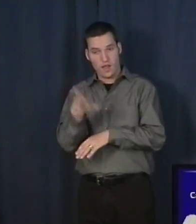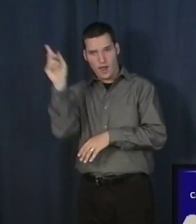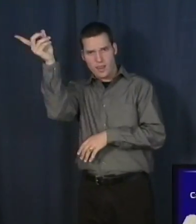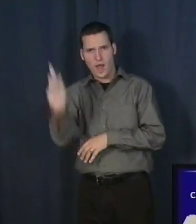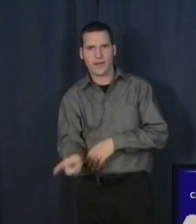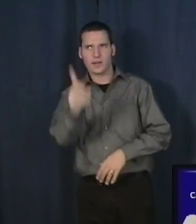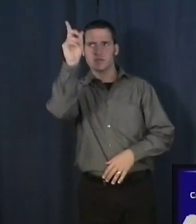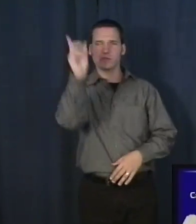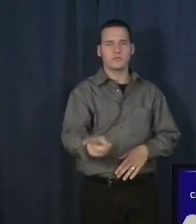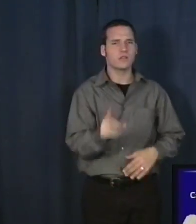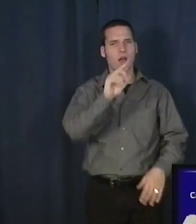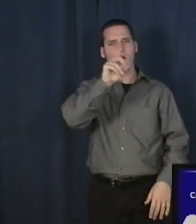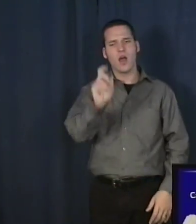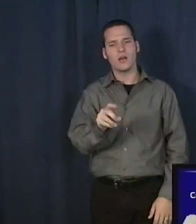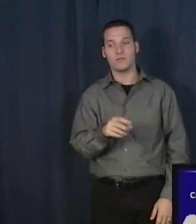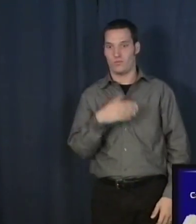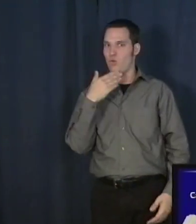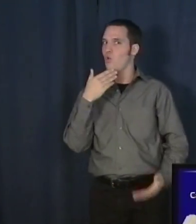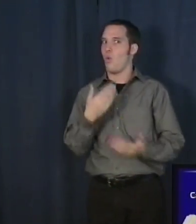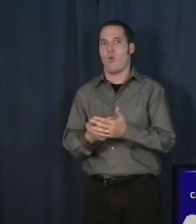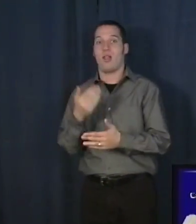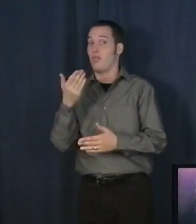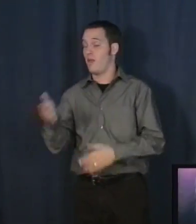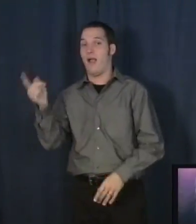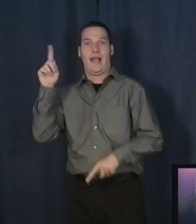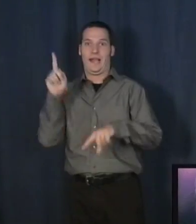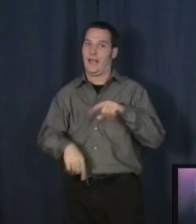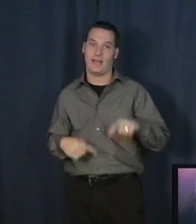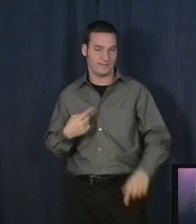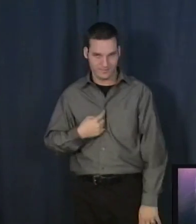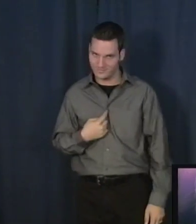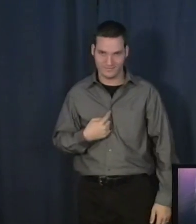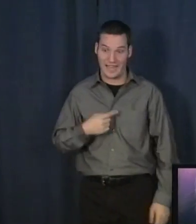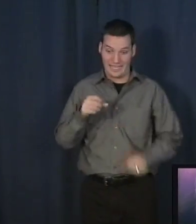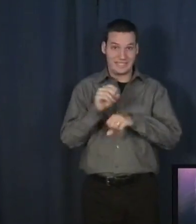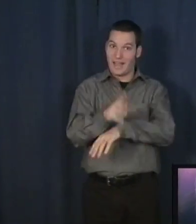send lightnings? Boy, it's a good thing I can't.